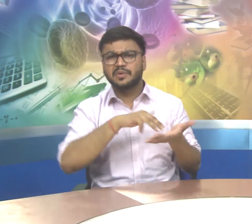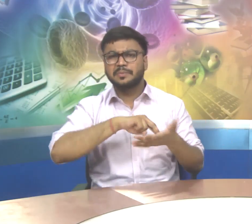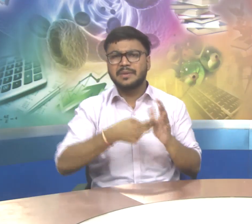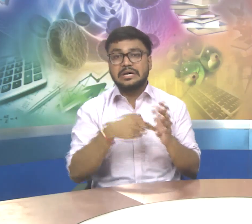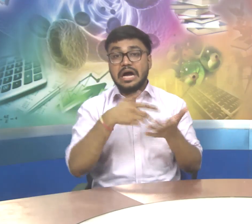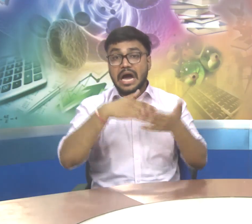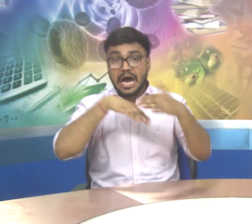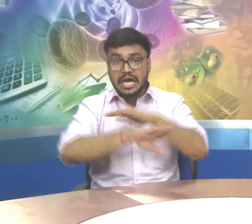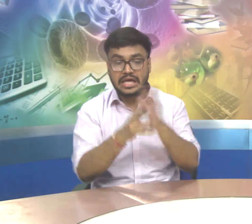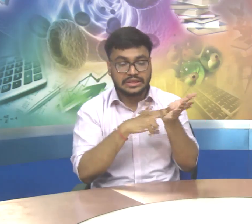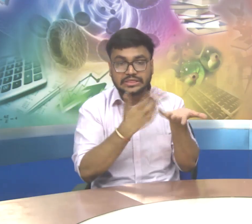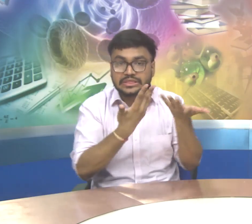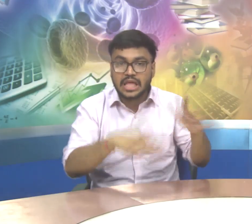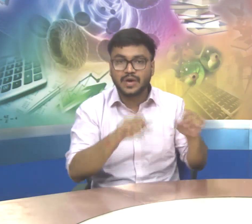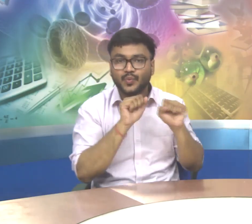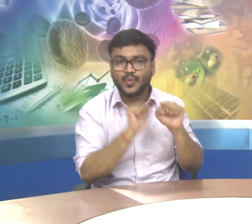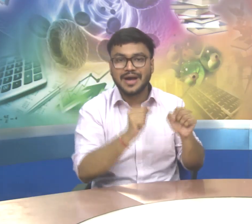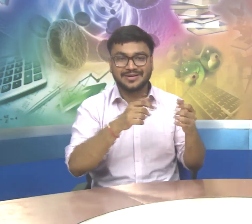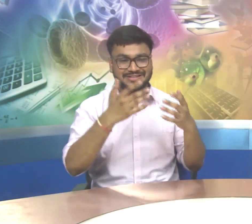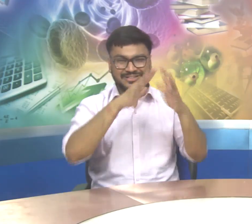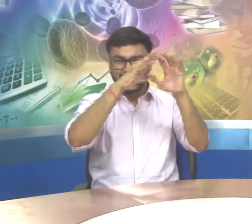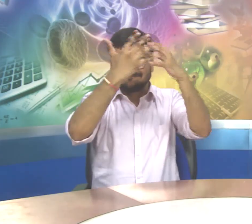Next is metal ores or minerals.